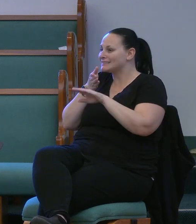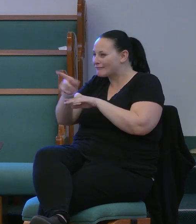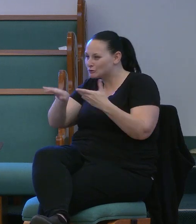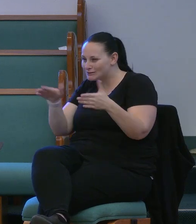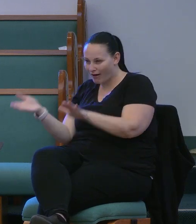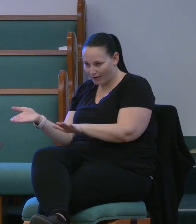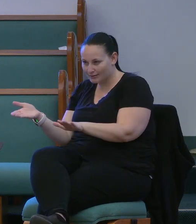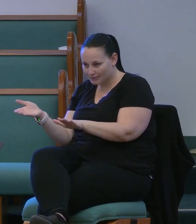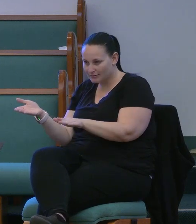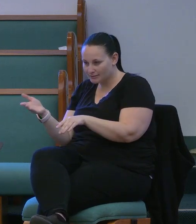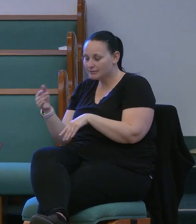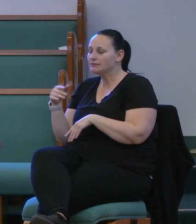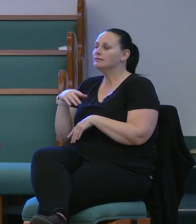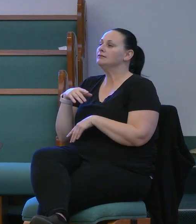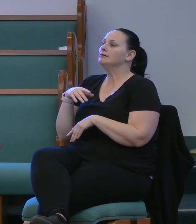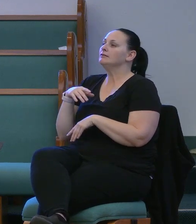die.